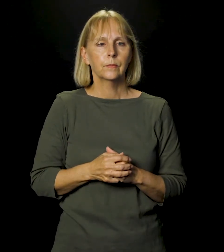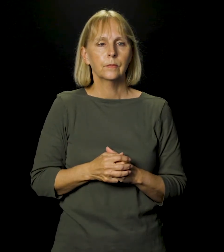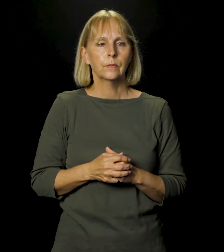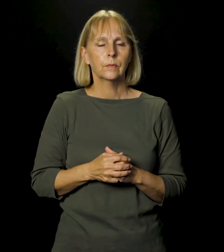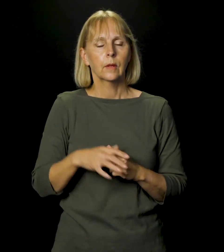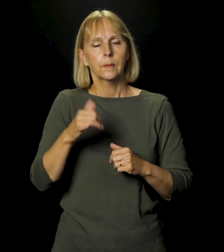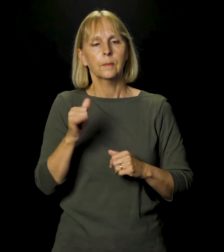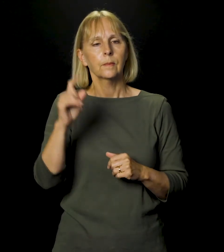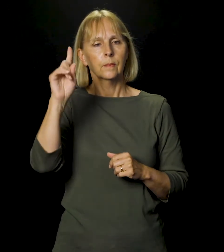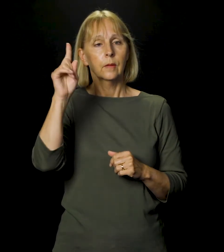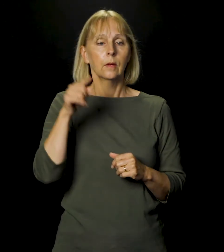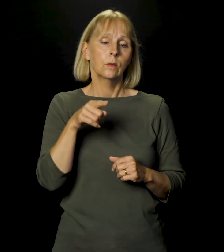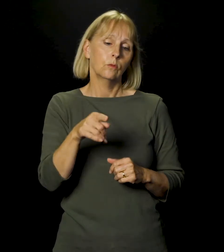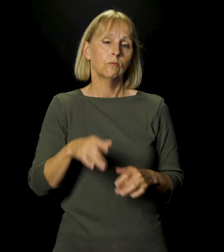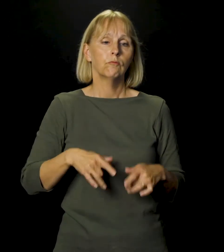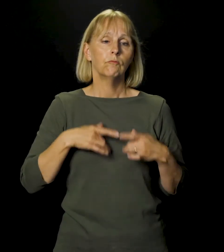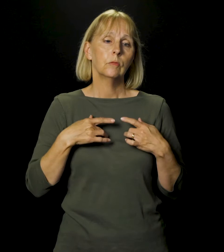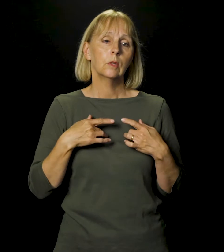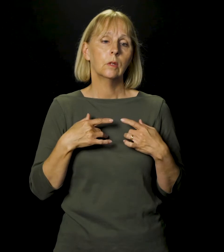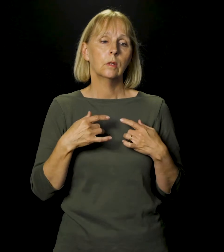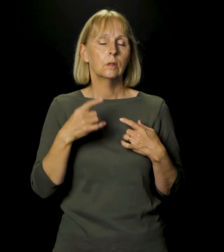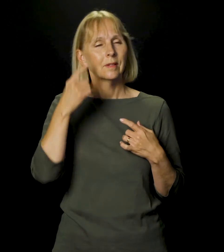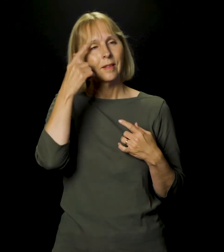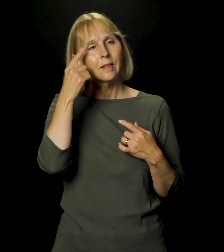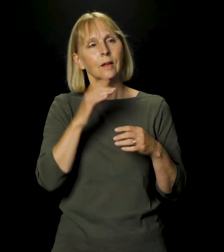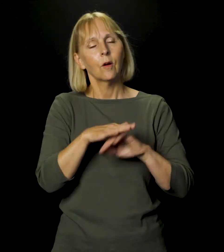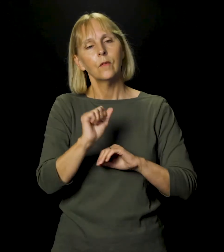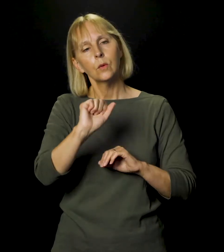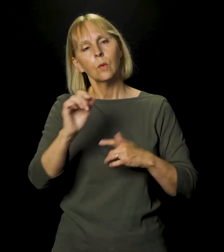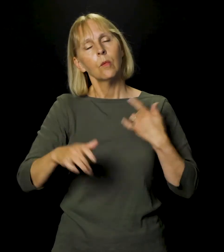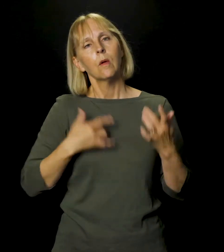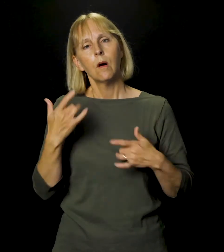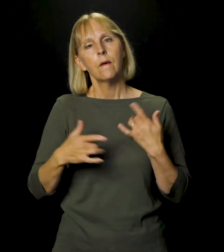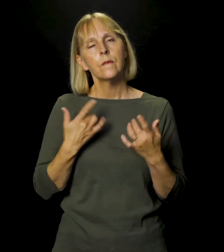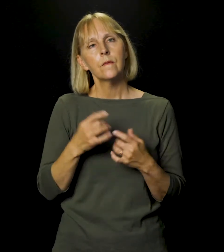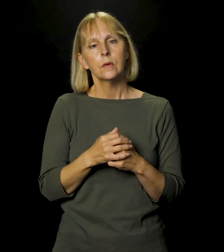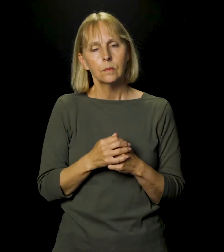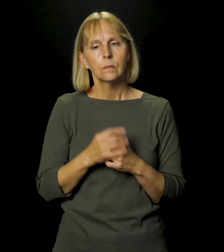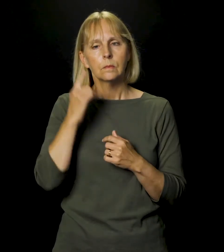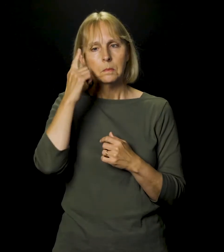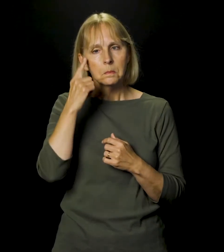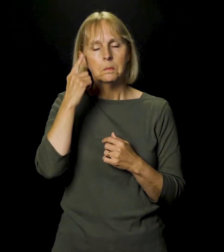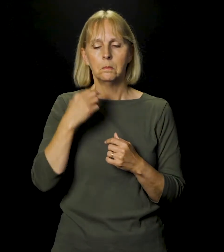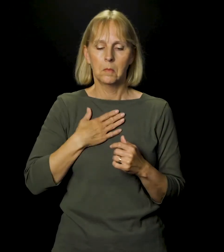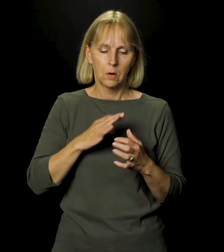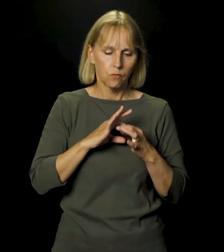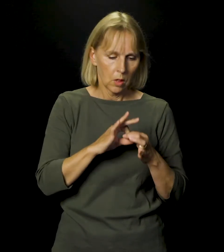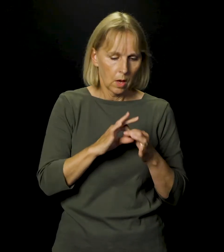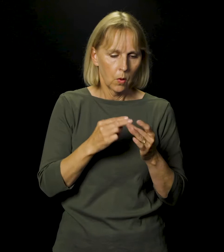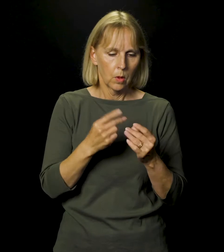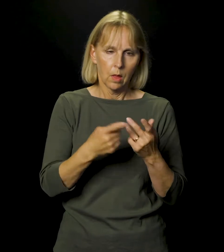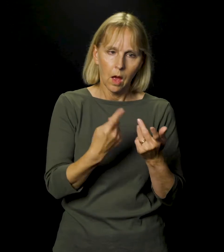Maybe today you feel like if you reflect on your life, you reflect on the relationships you have with other